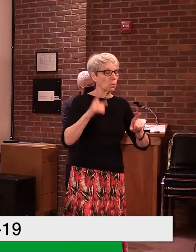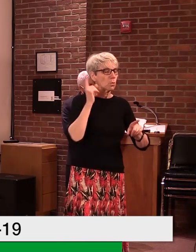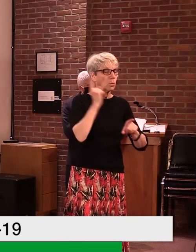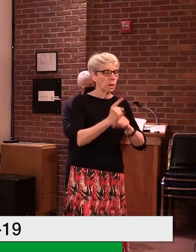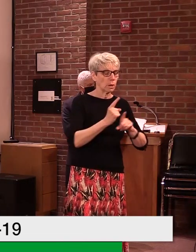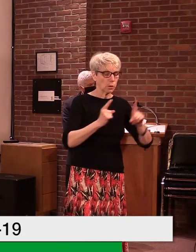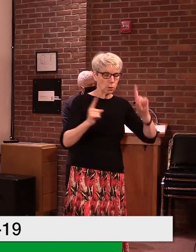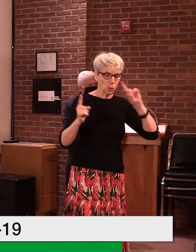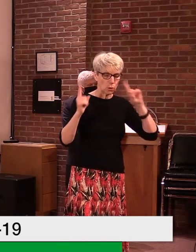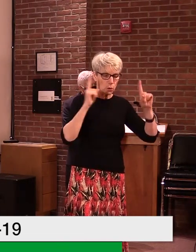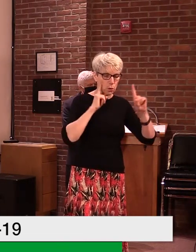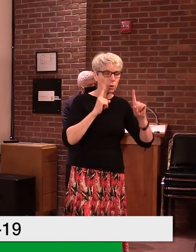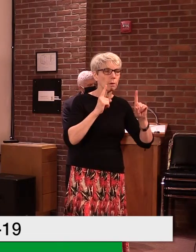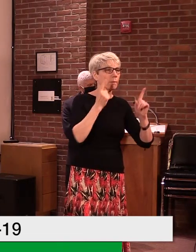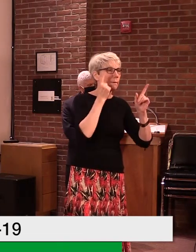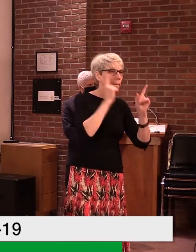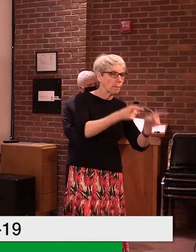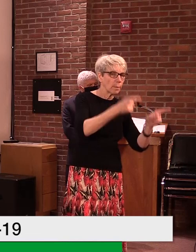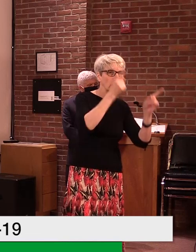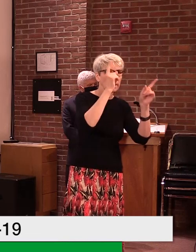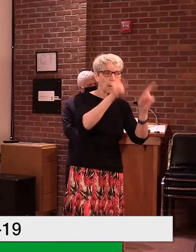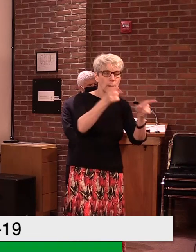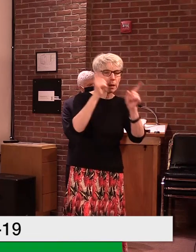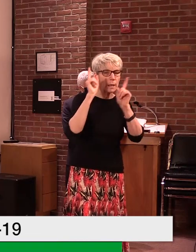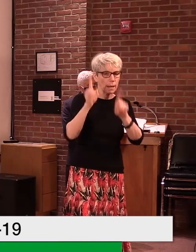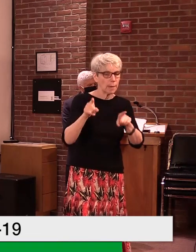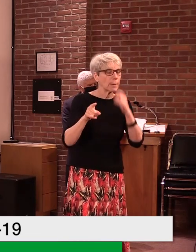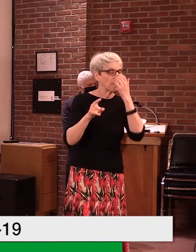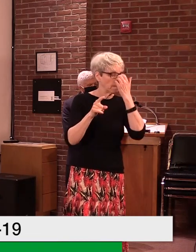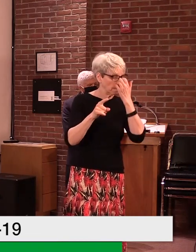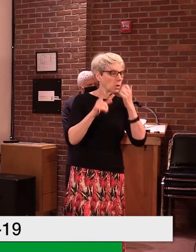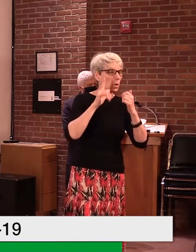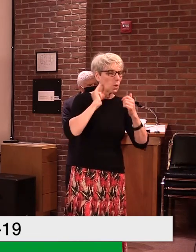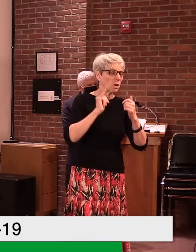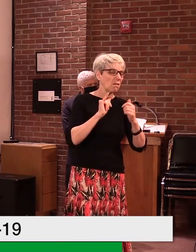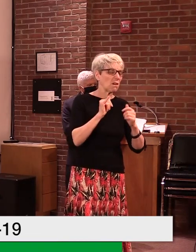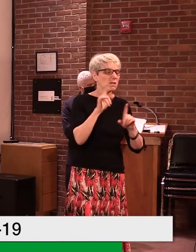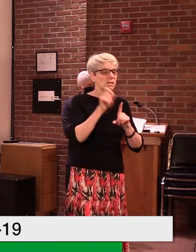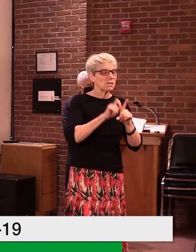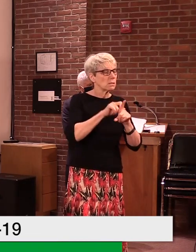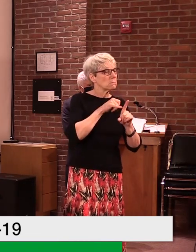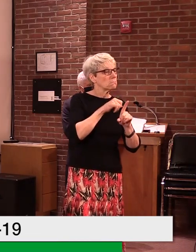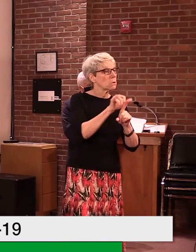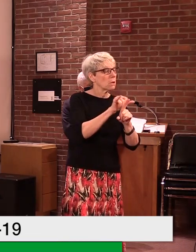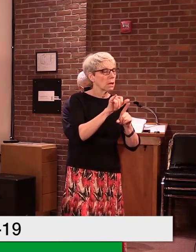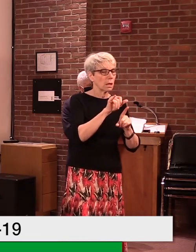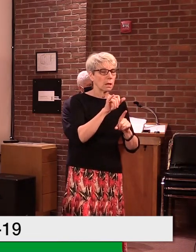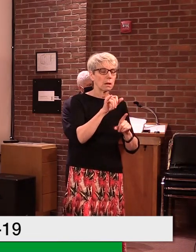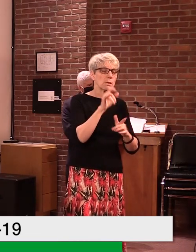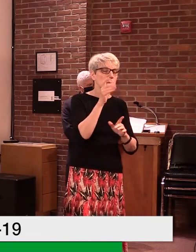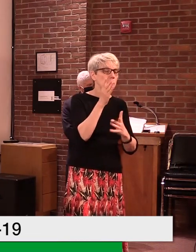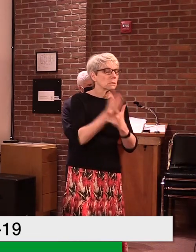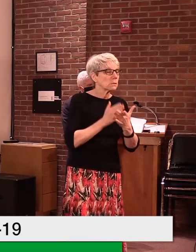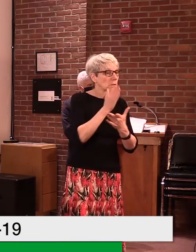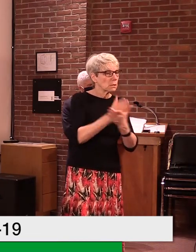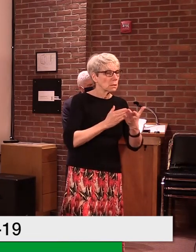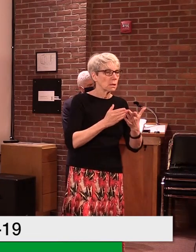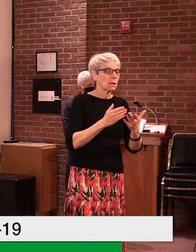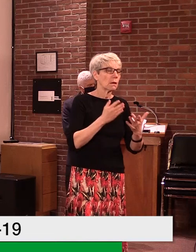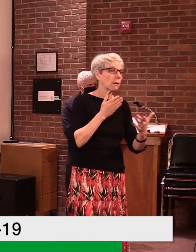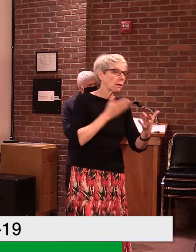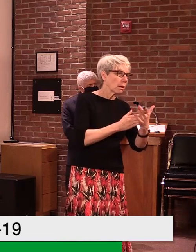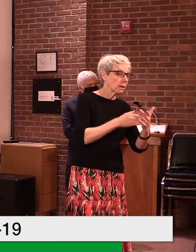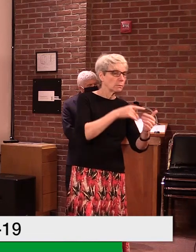events being reported of this nature, and some of it may be as a result of increased awareness,